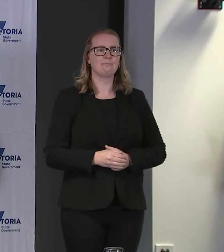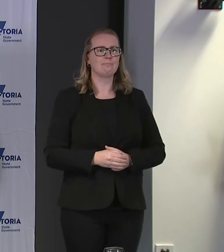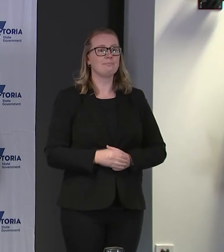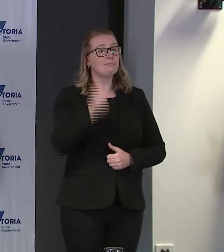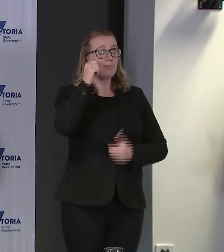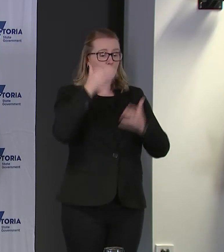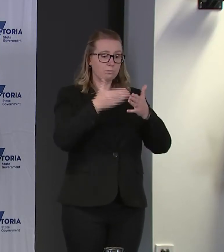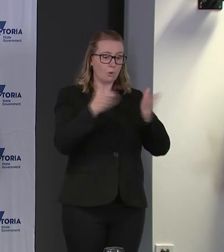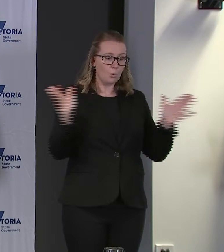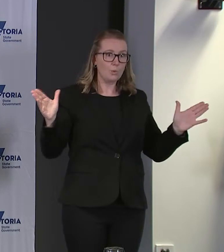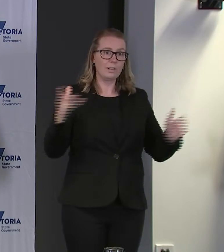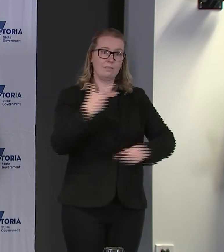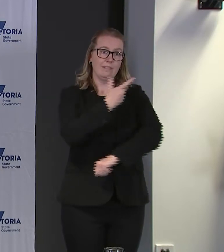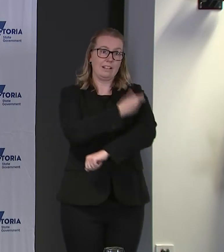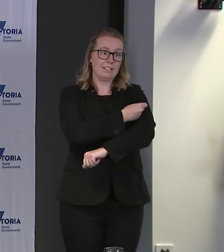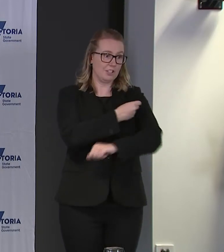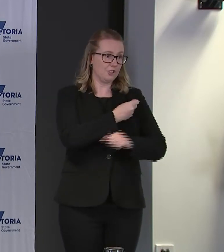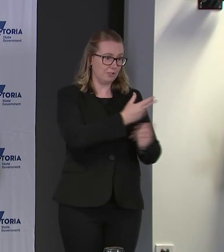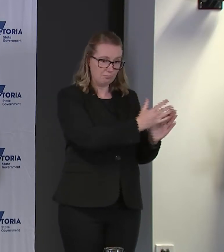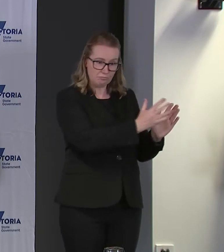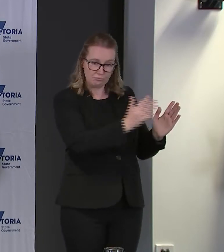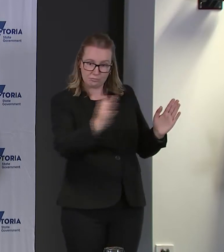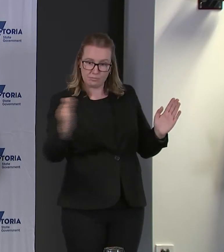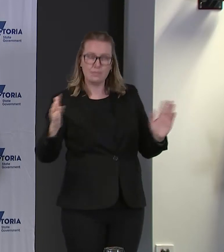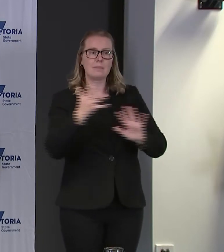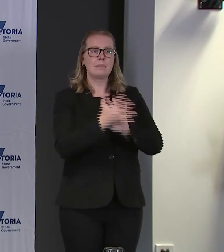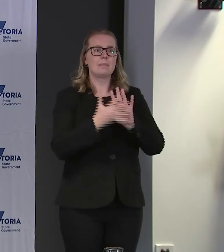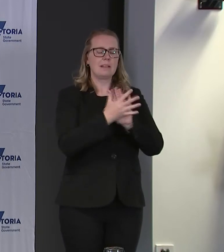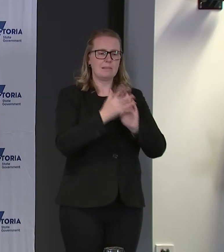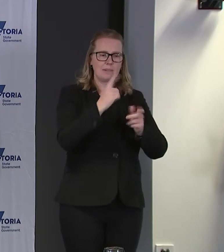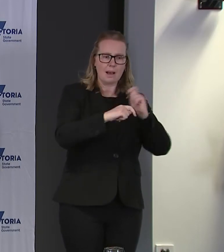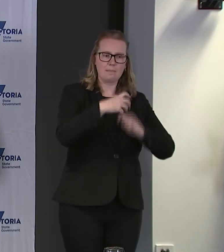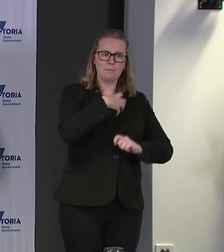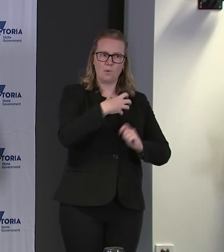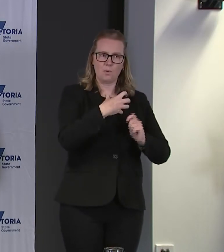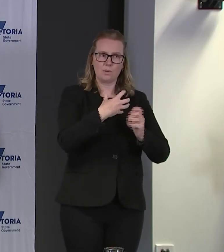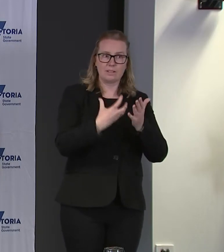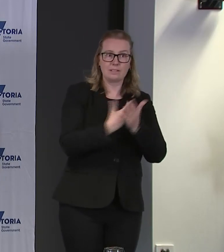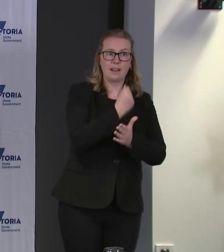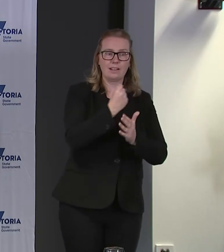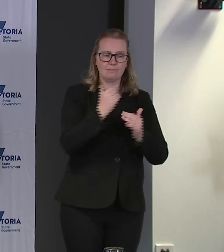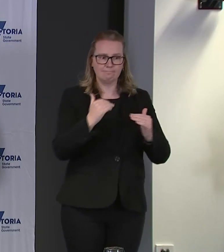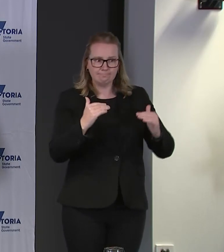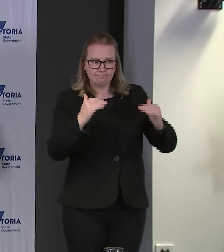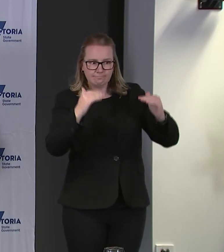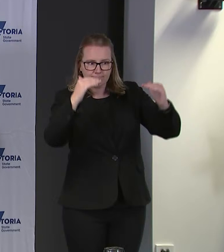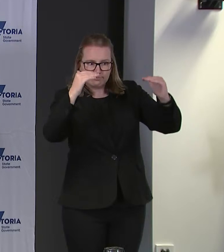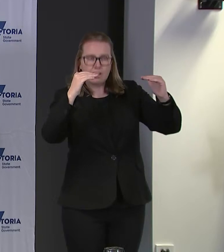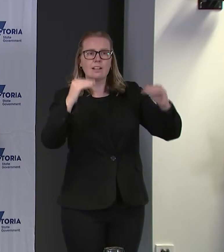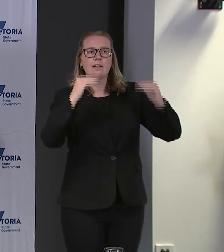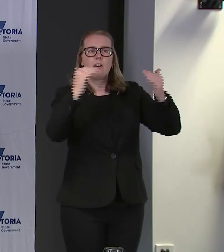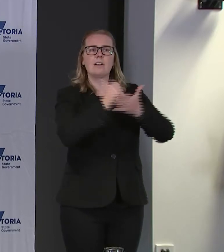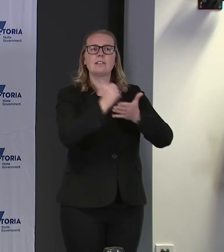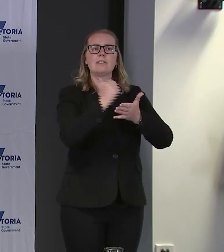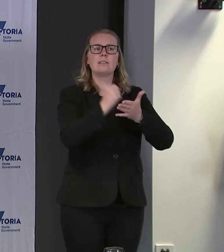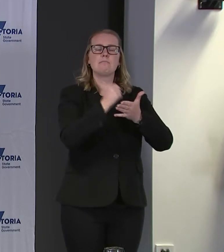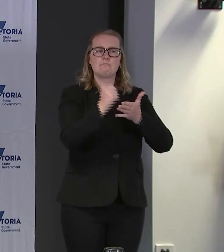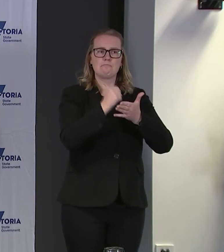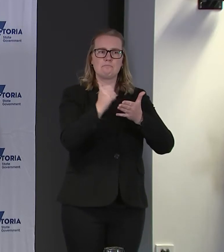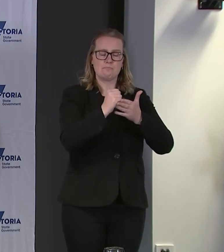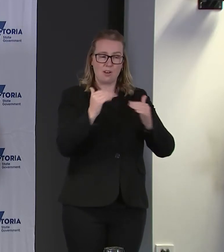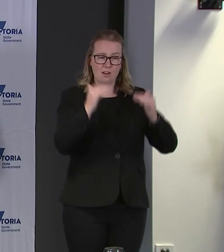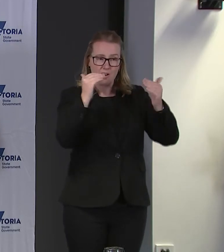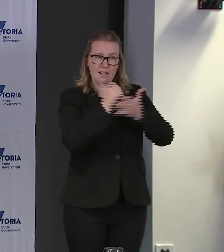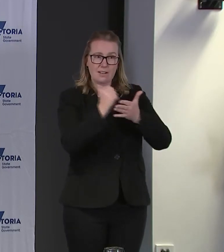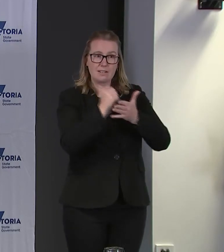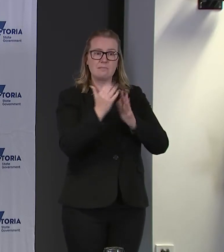vaccination coverage that will just help us get to that safety zone that we are desperately looking for in Victoria, in Australia, of very high